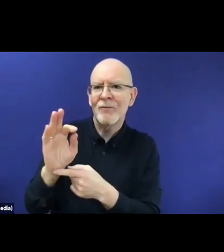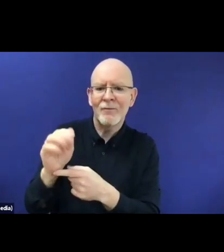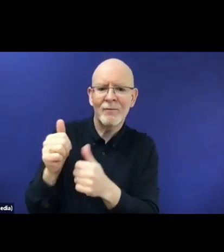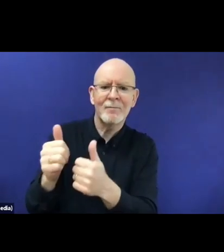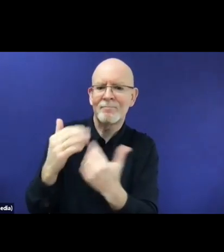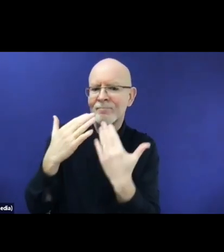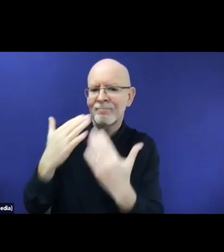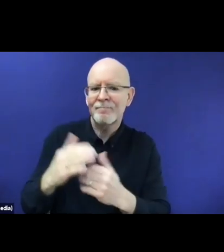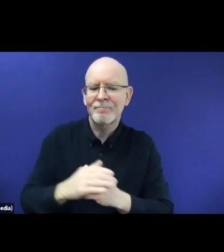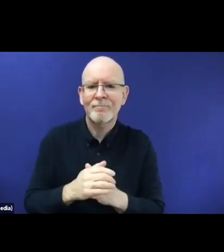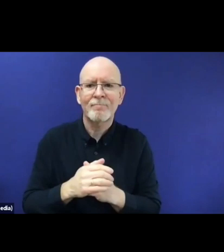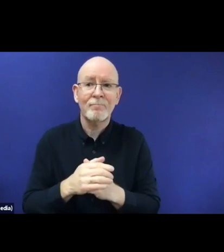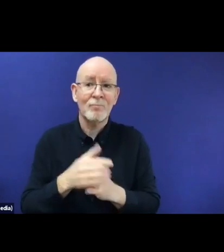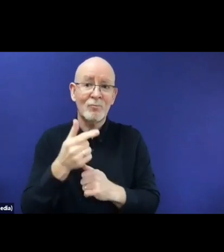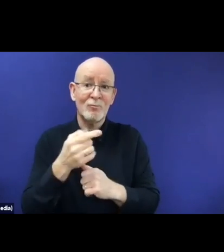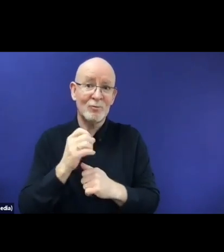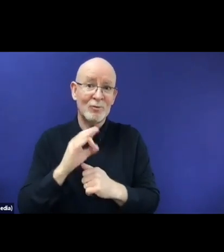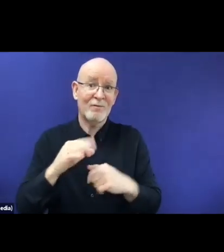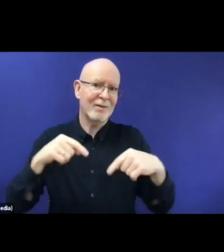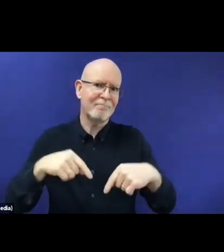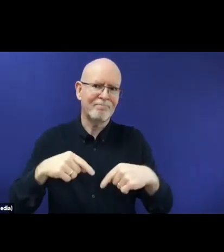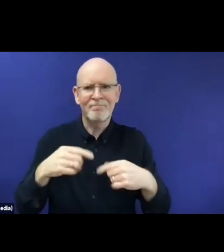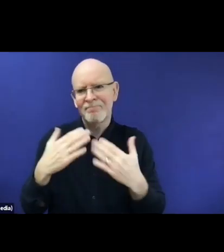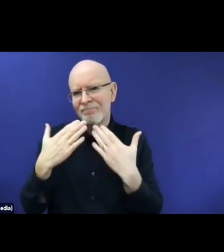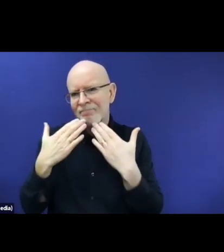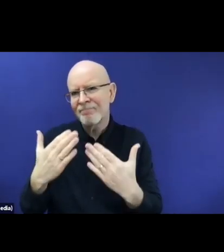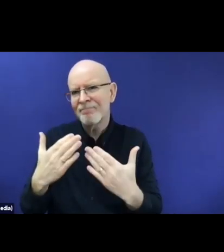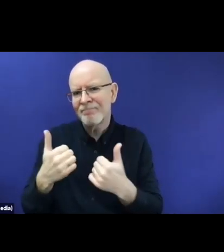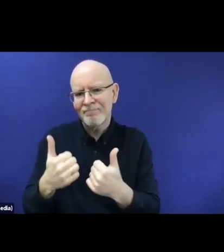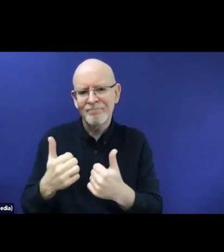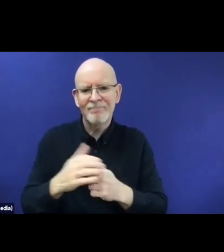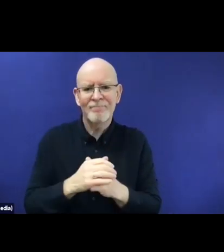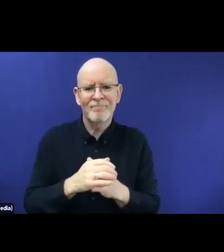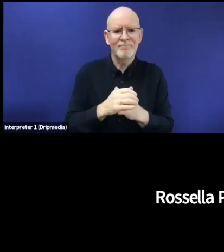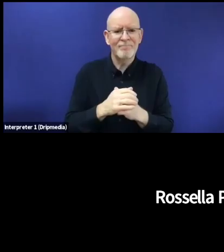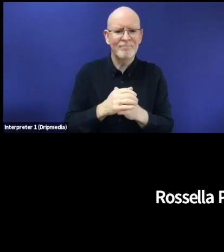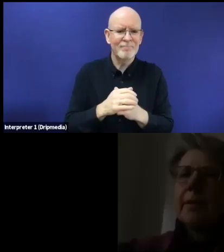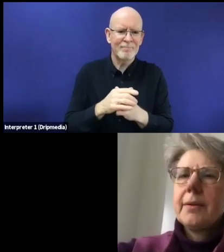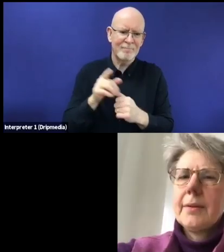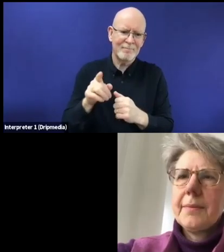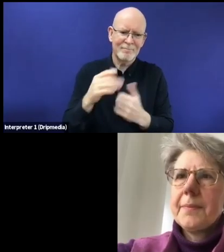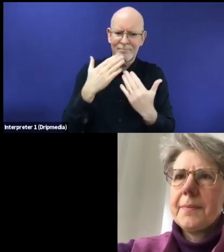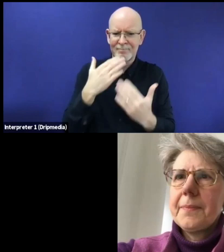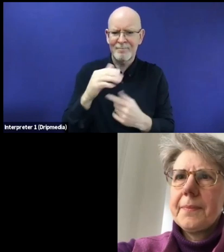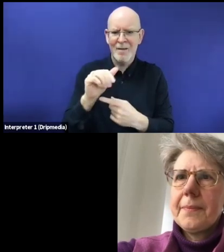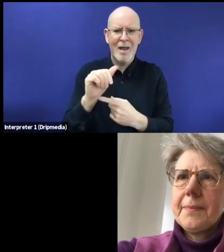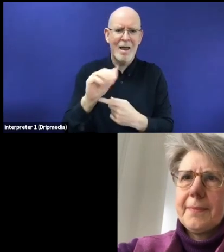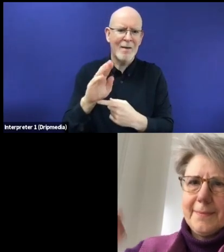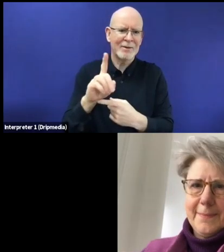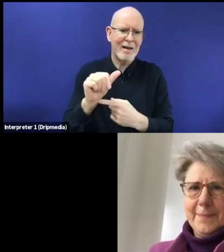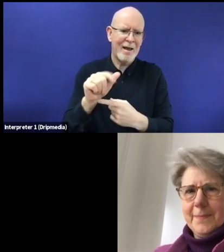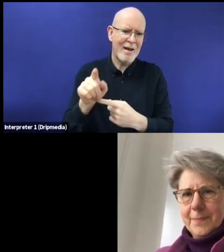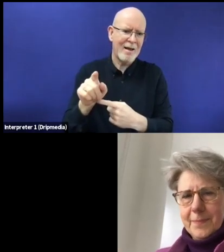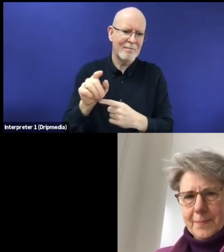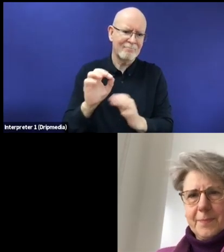Rossella? We're 70 years into a mandate that was originally planned to last a mere 3. How